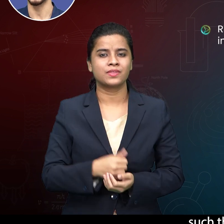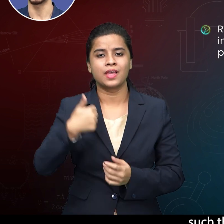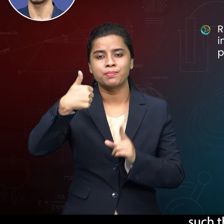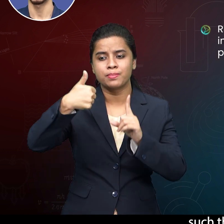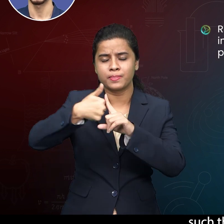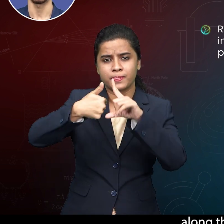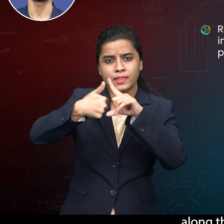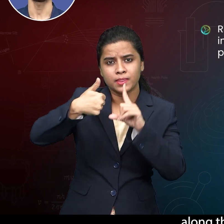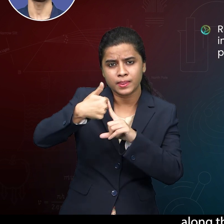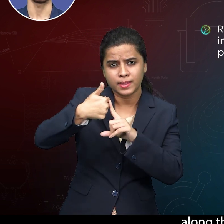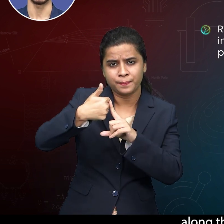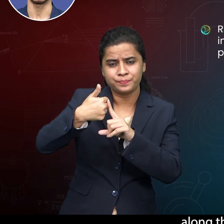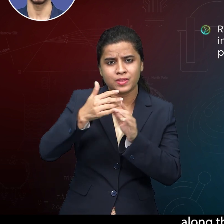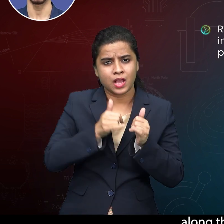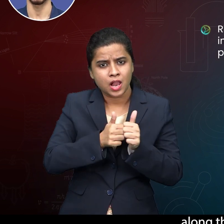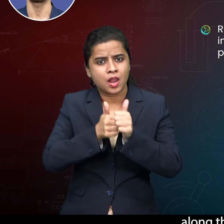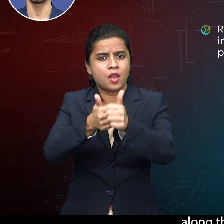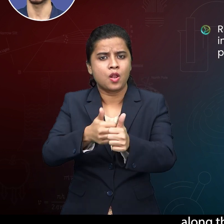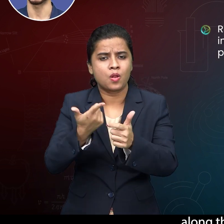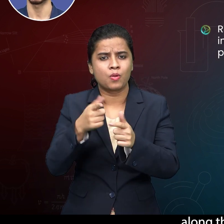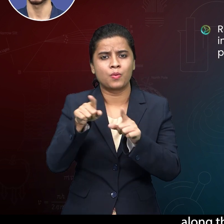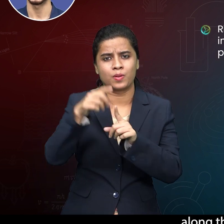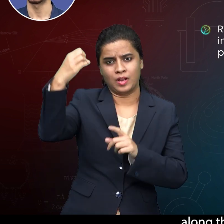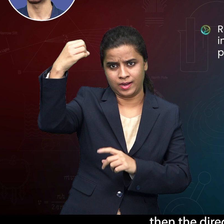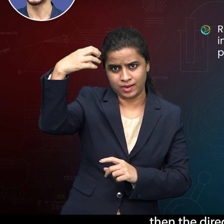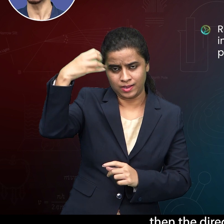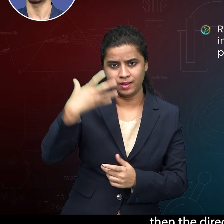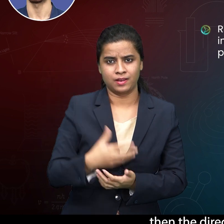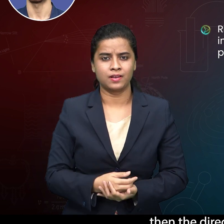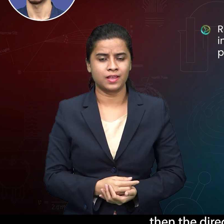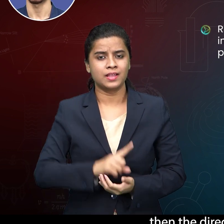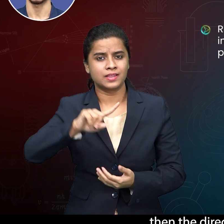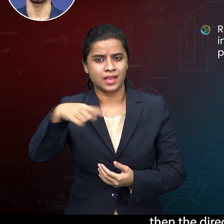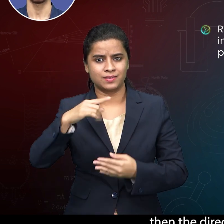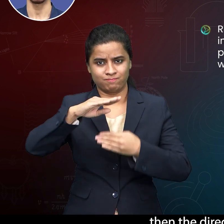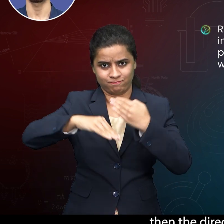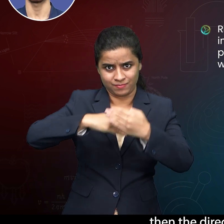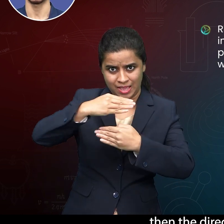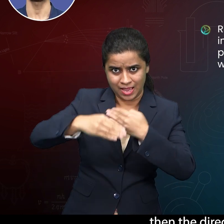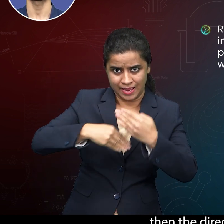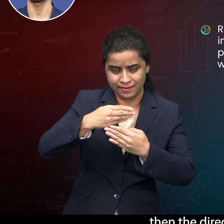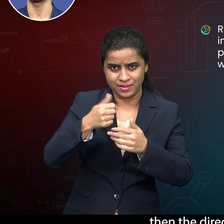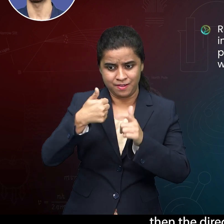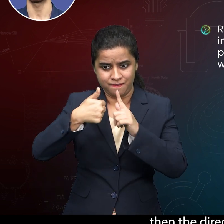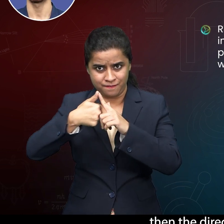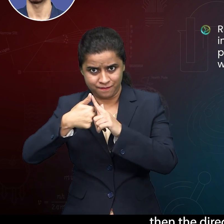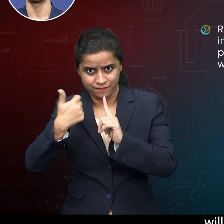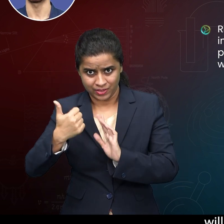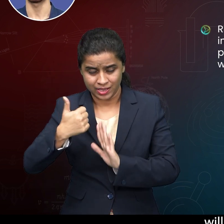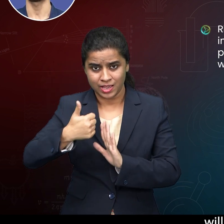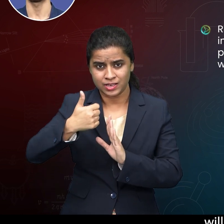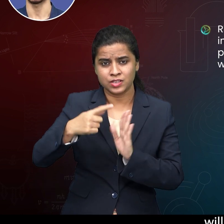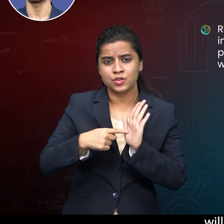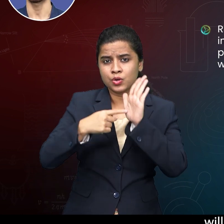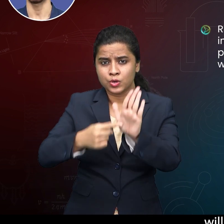thumb points along the direction of current, then the direction of the wrapped fingers